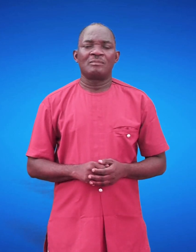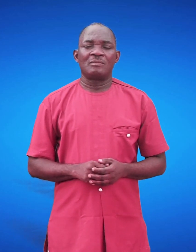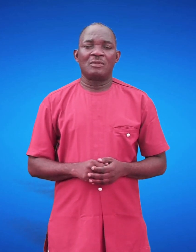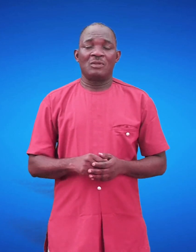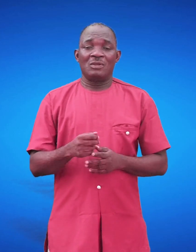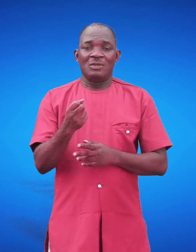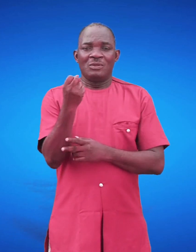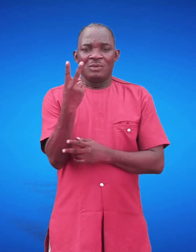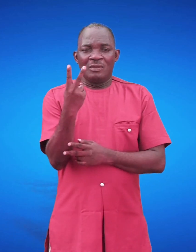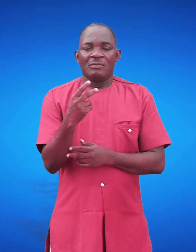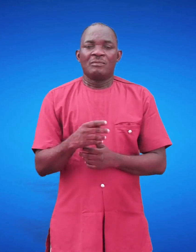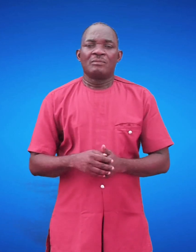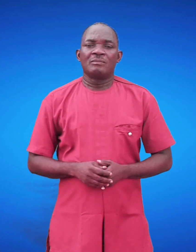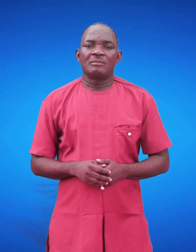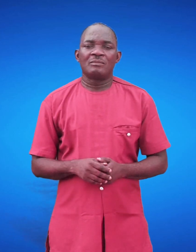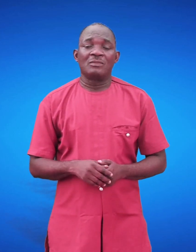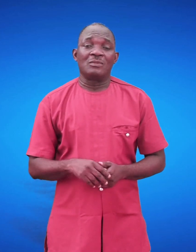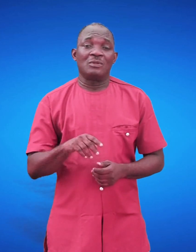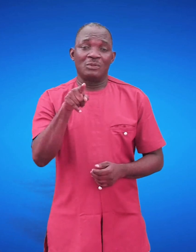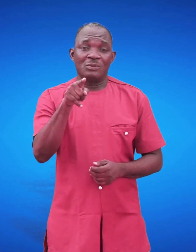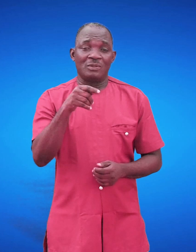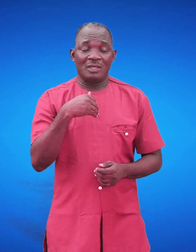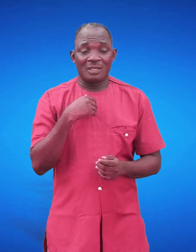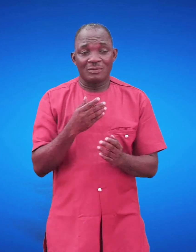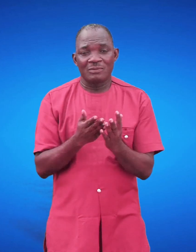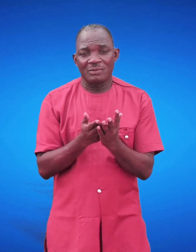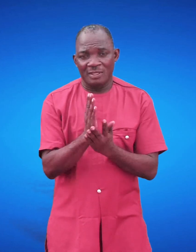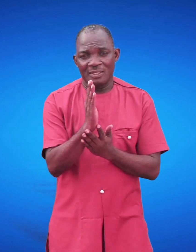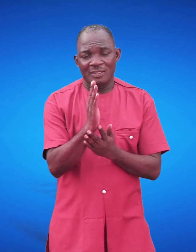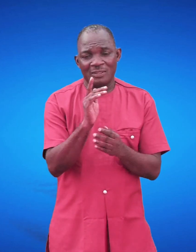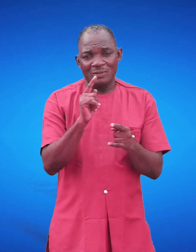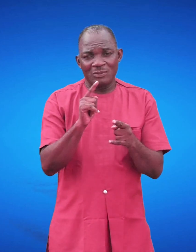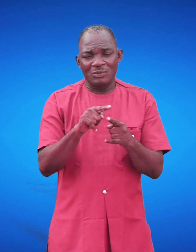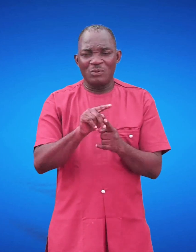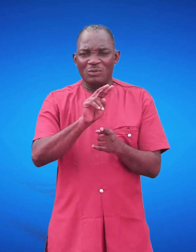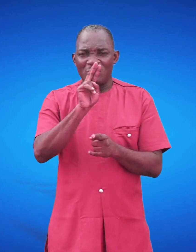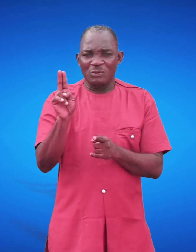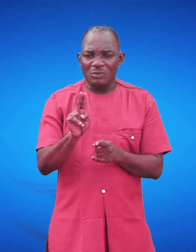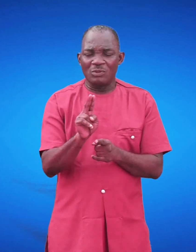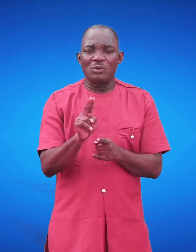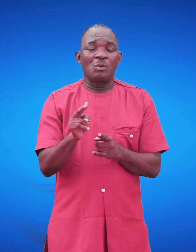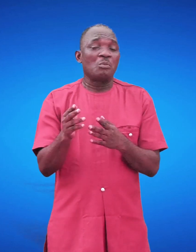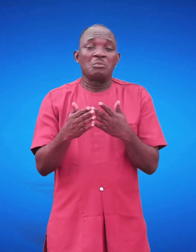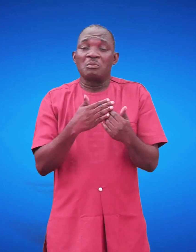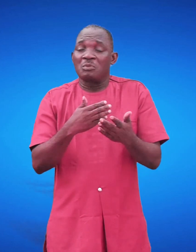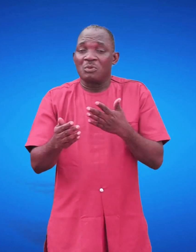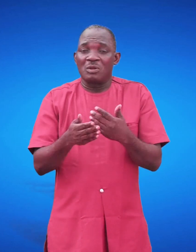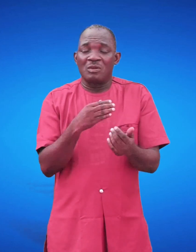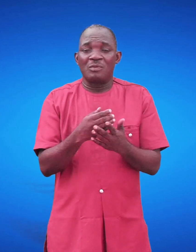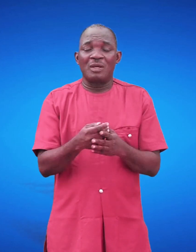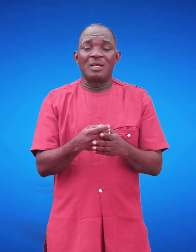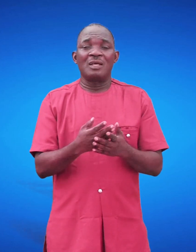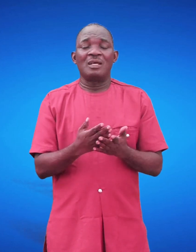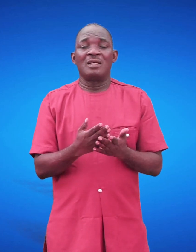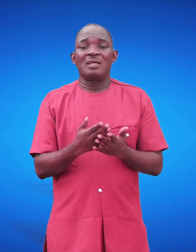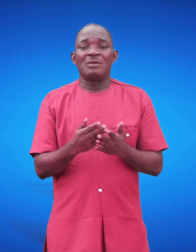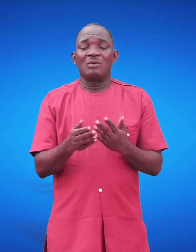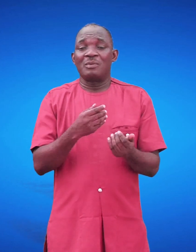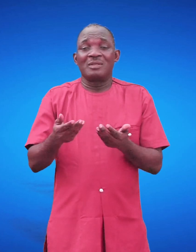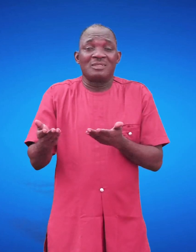12. You have the right to use available complementary services